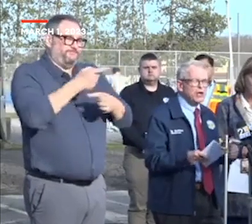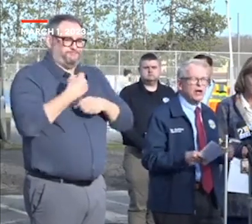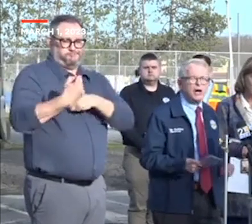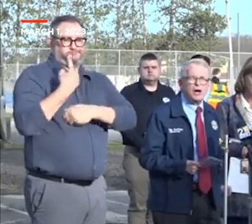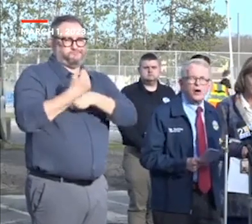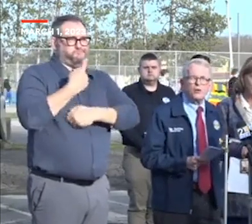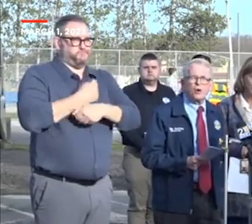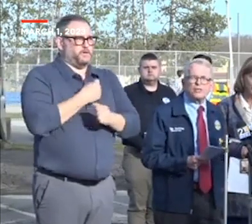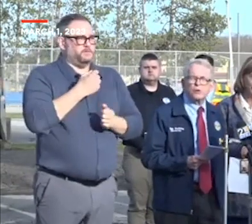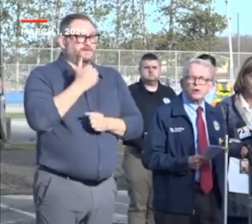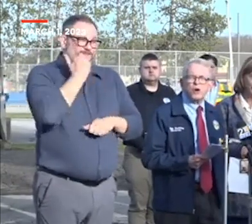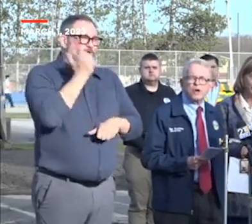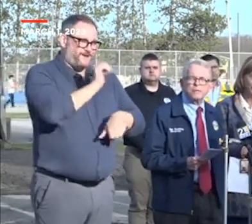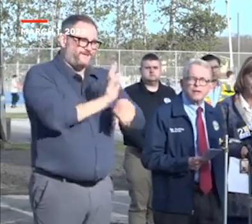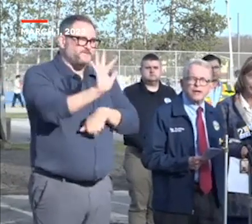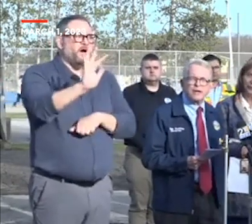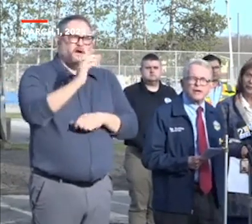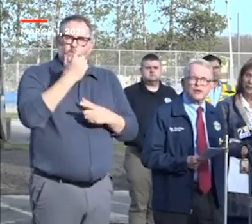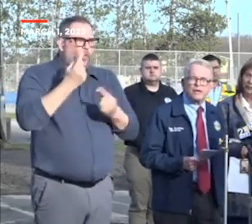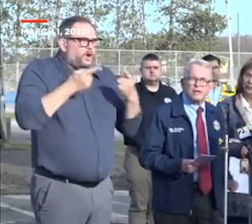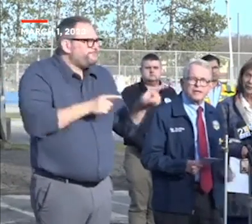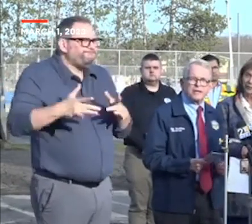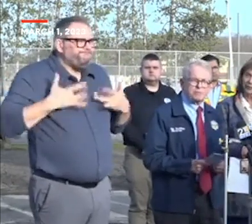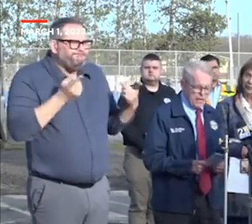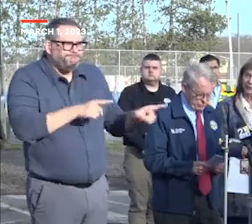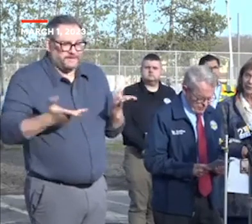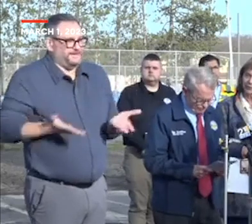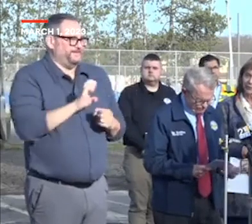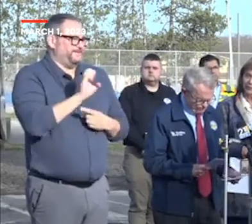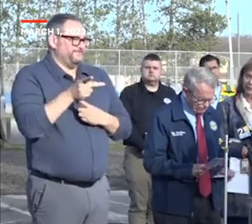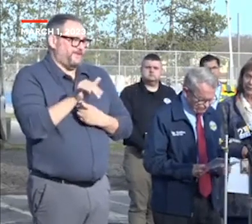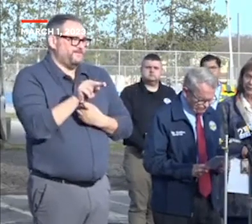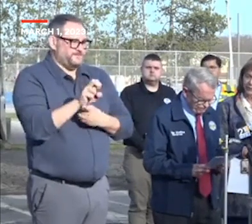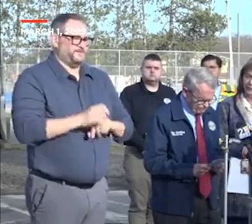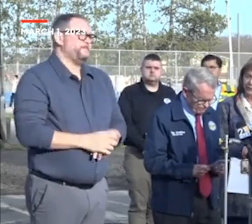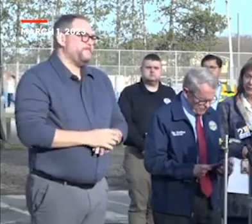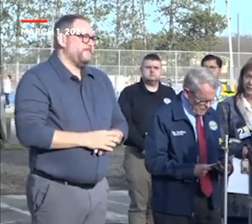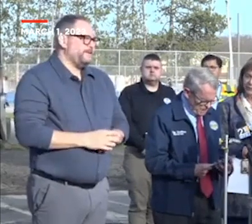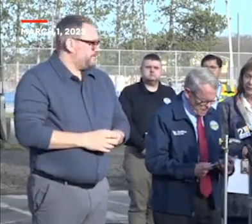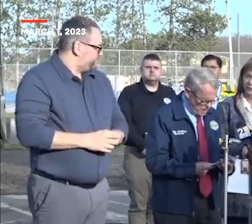focused on what is going on here in East Palestine.